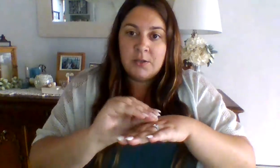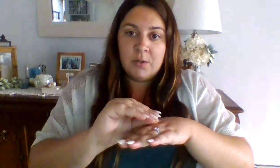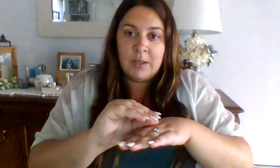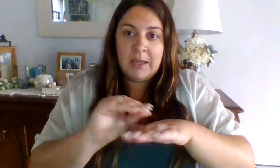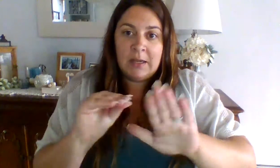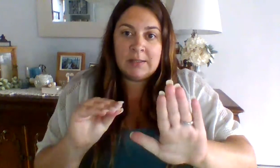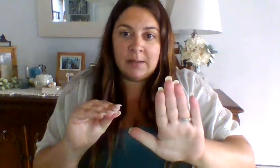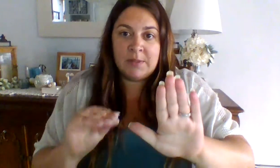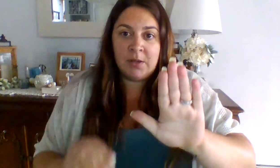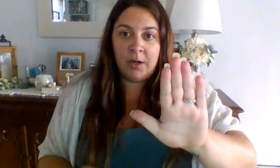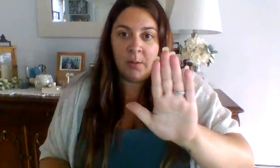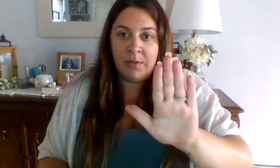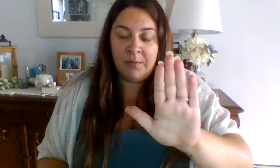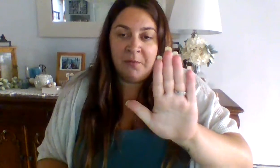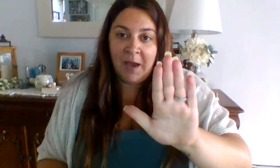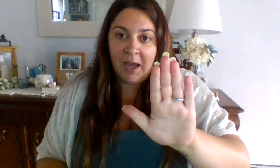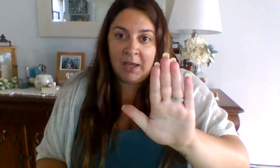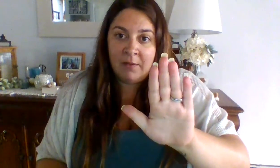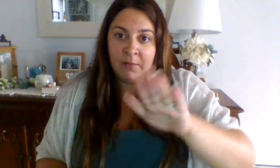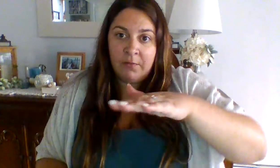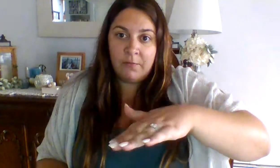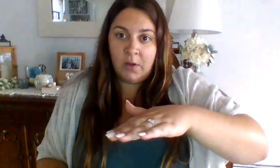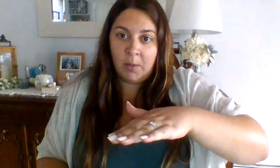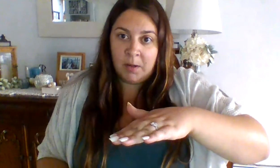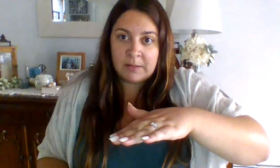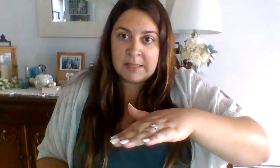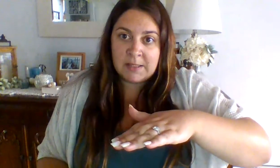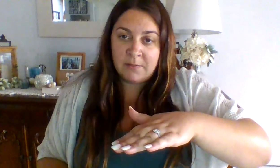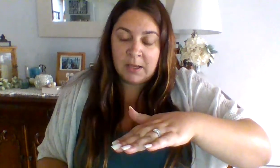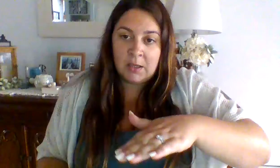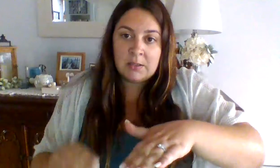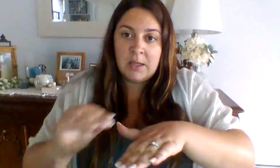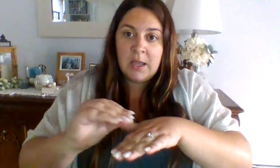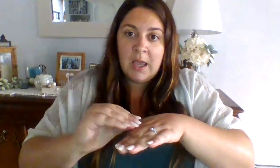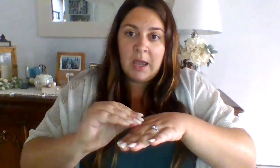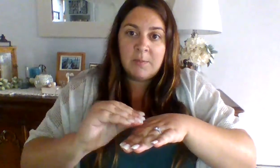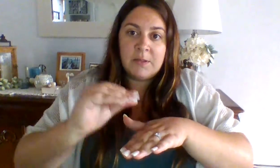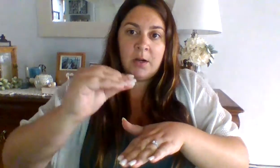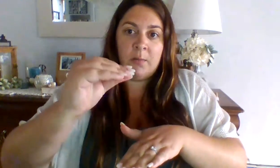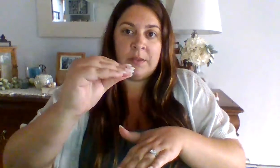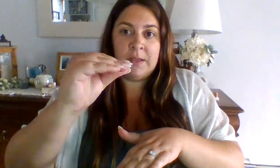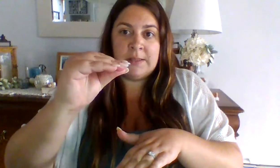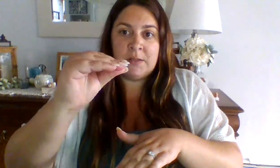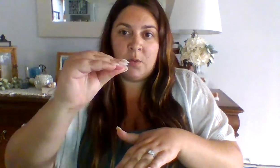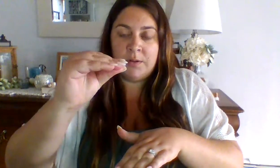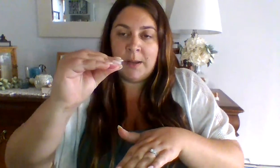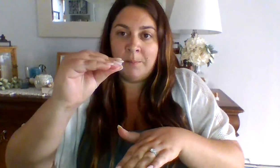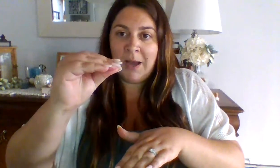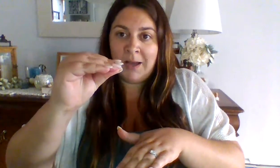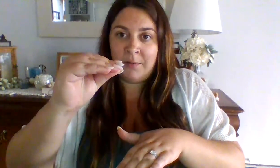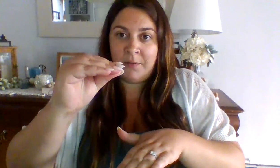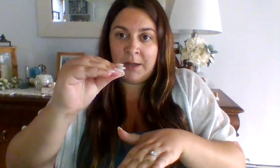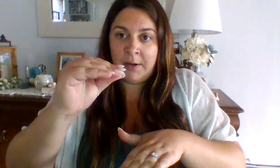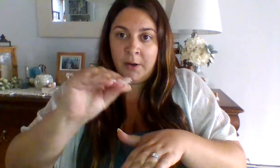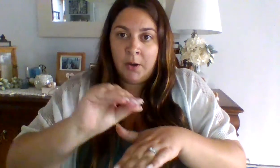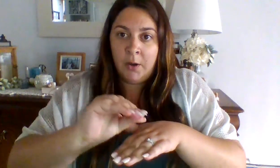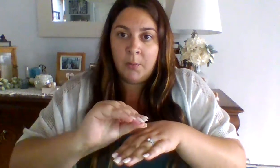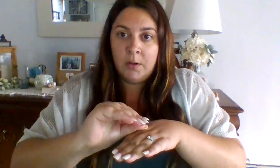So guidance, I'm starting with a 5 on my recessive hand, and I'm starting with, this is called a modified O,